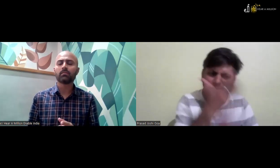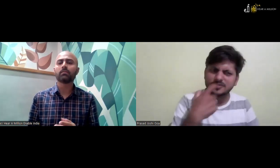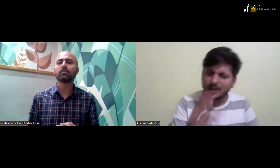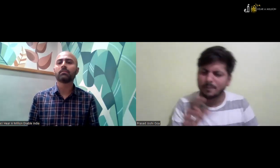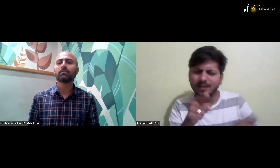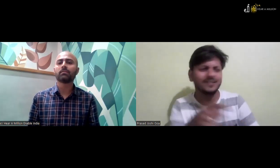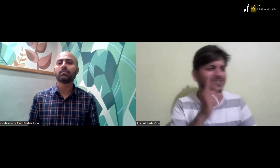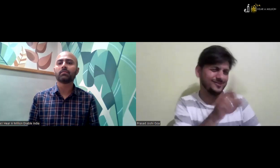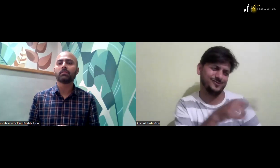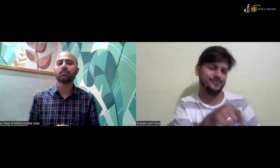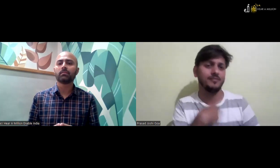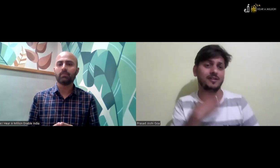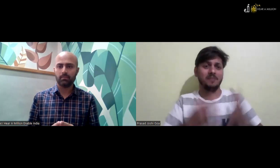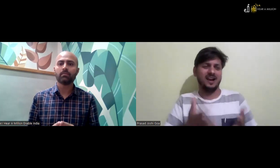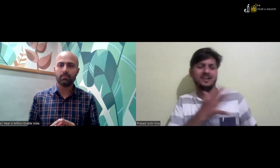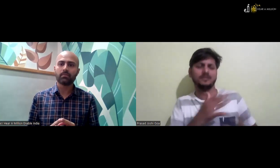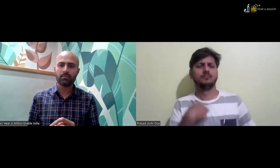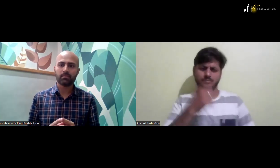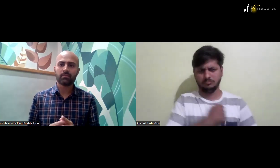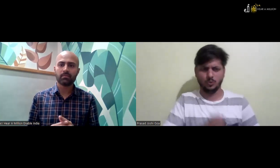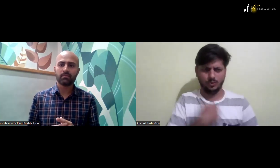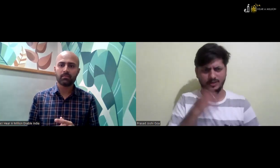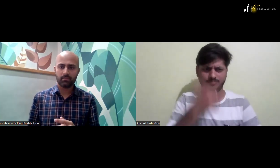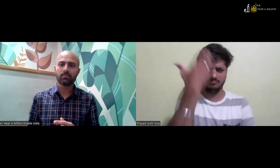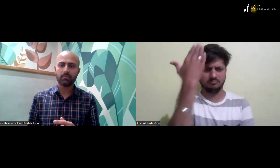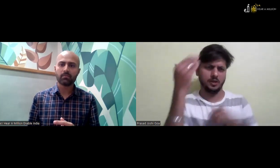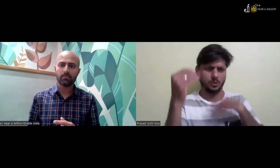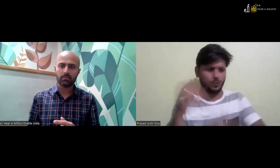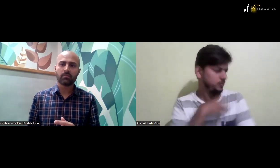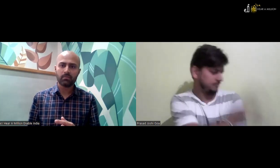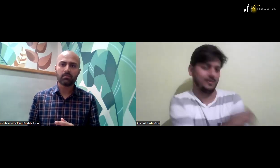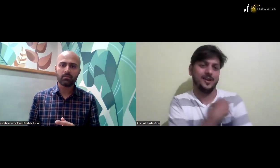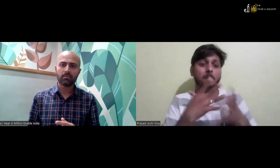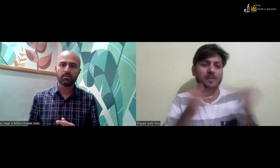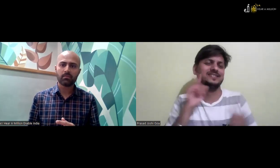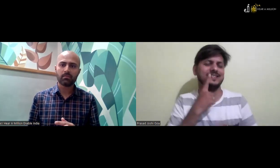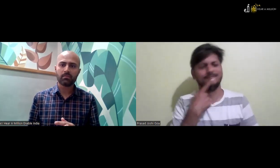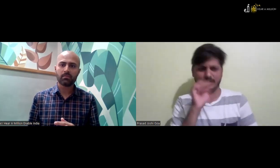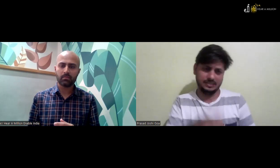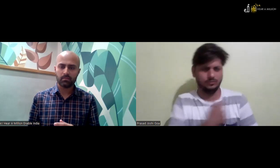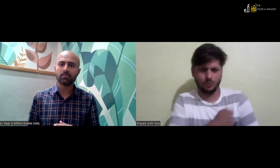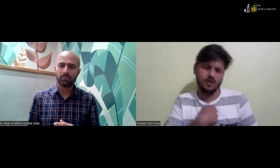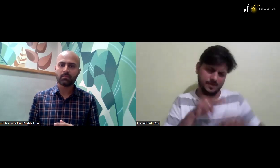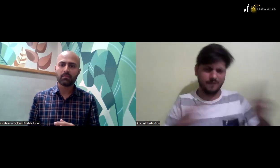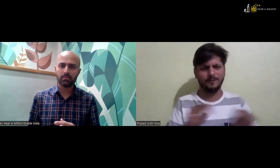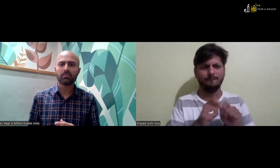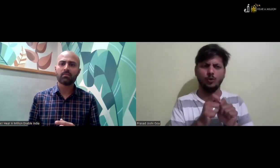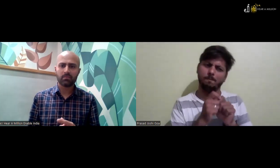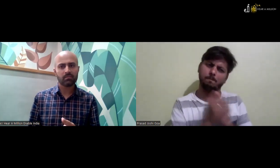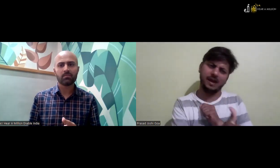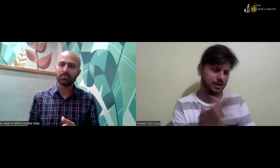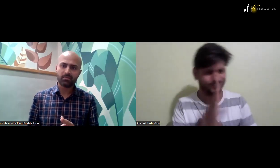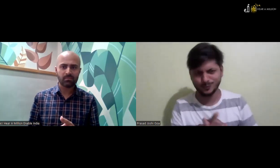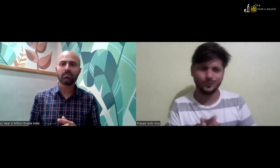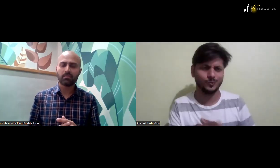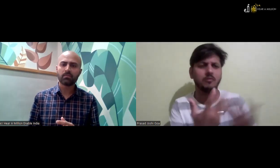judge, they were asking the woman that, why did you, I mean, jump from the bike? Then I